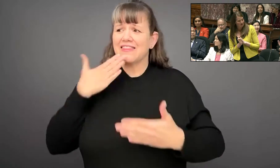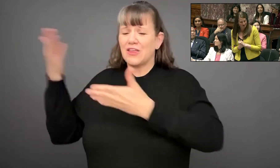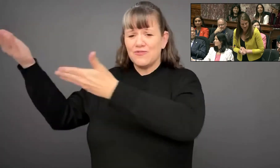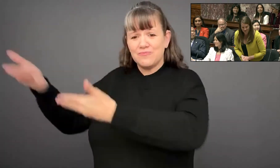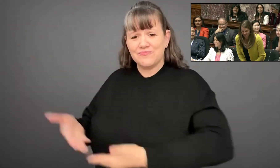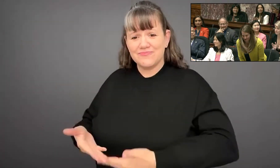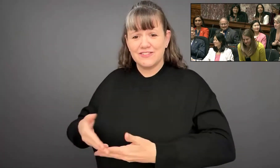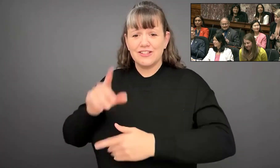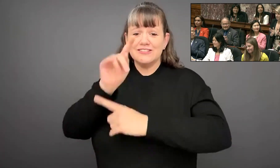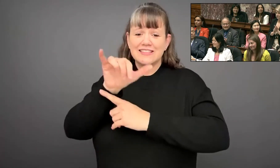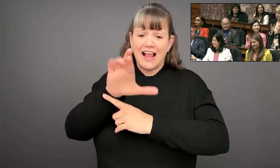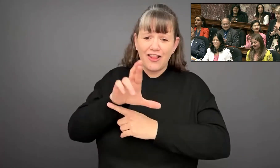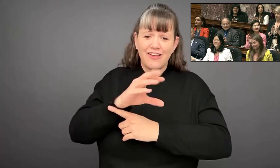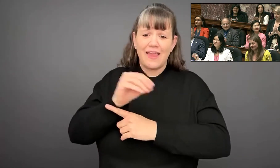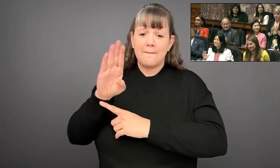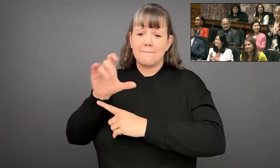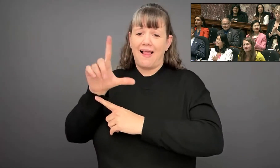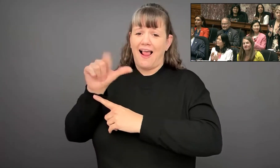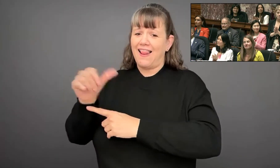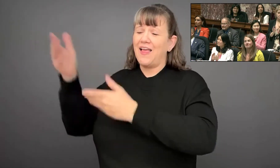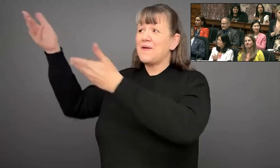House.